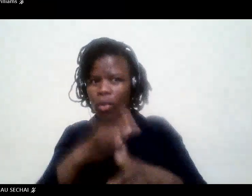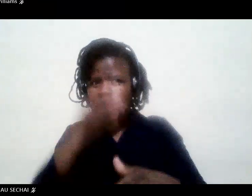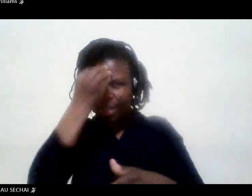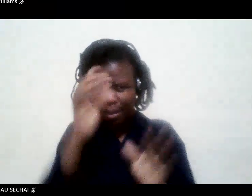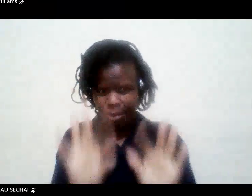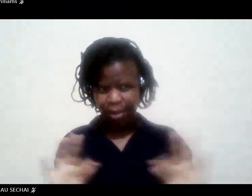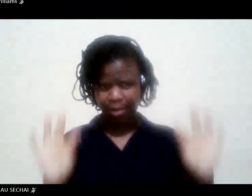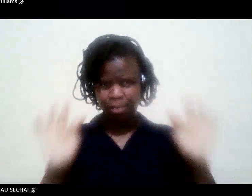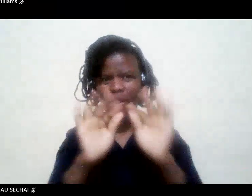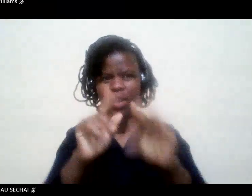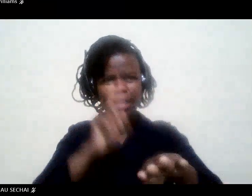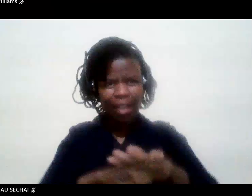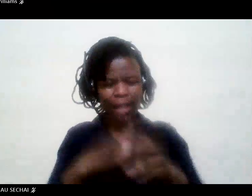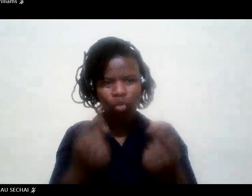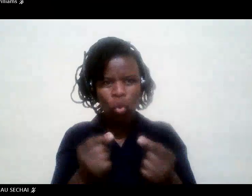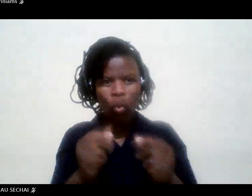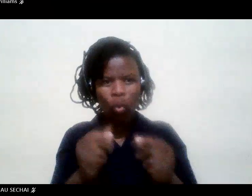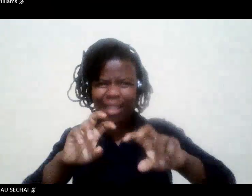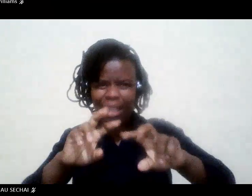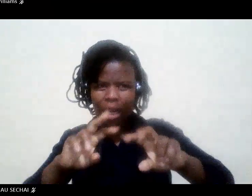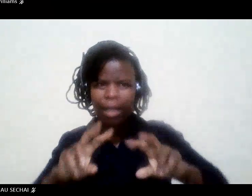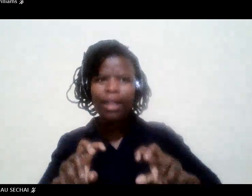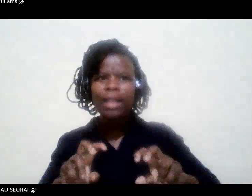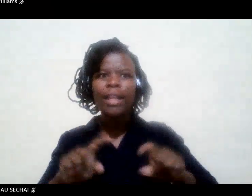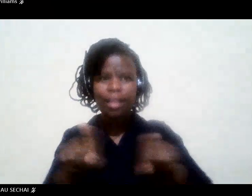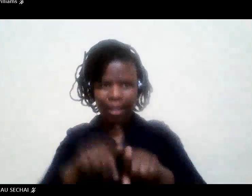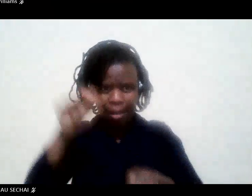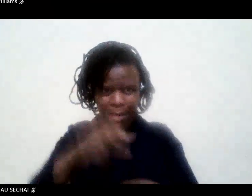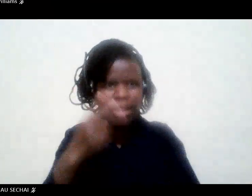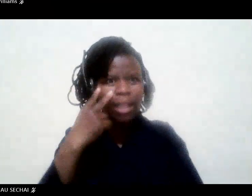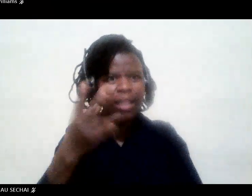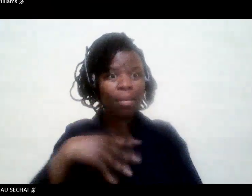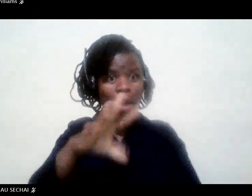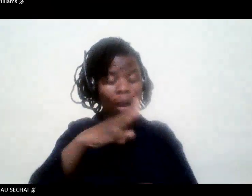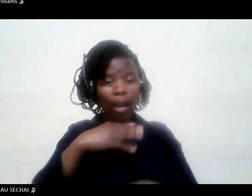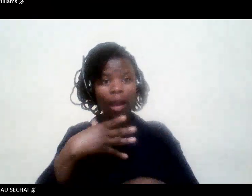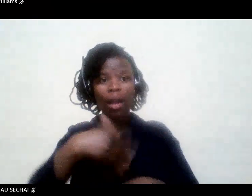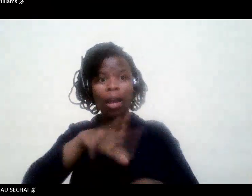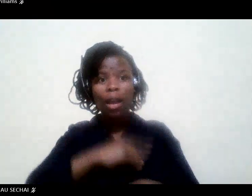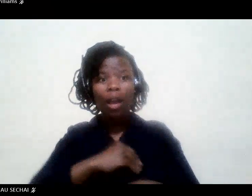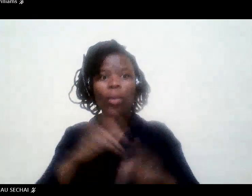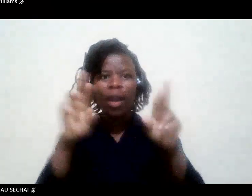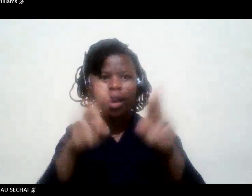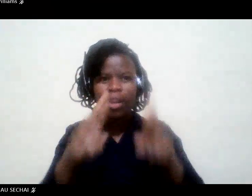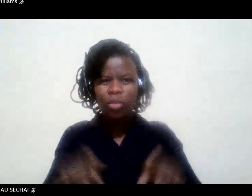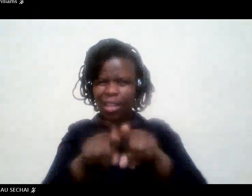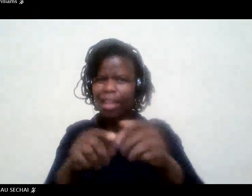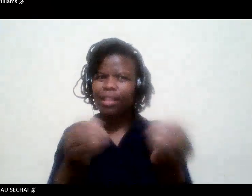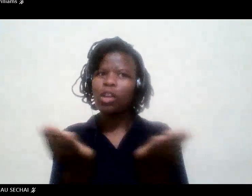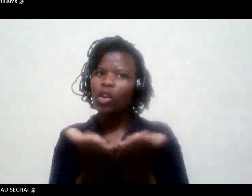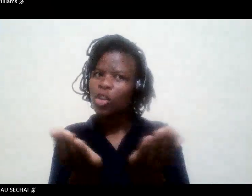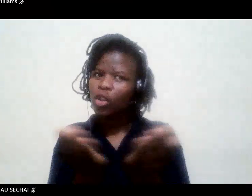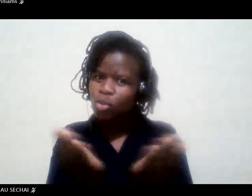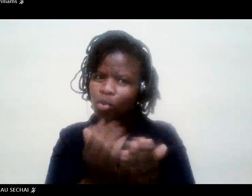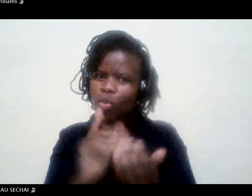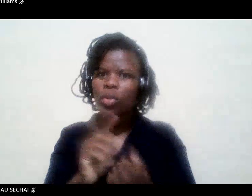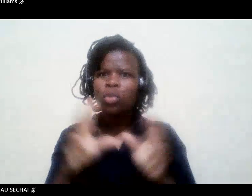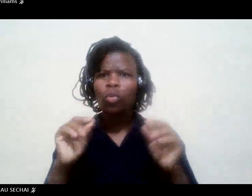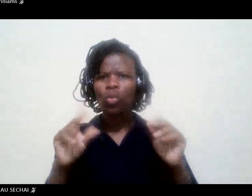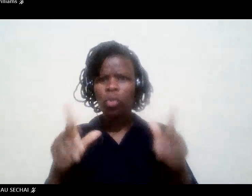we screen, we must also look at our resources as a school, that do we